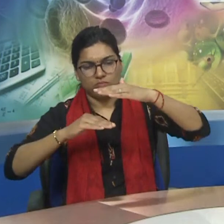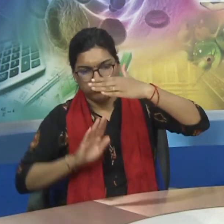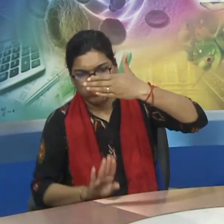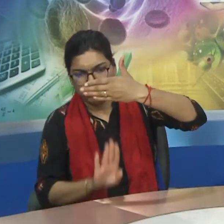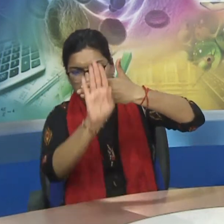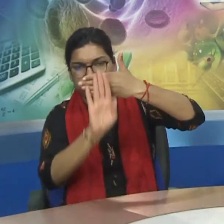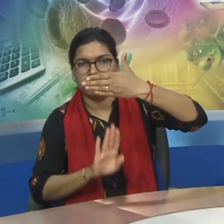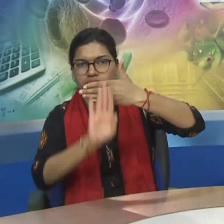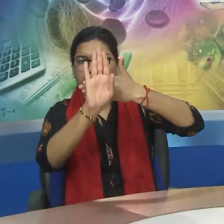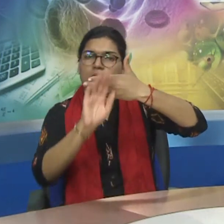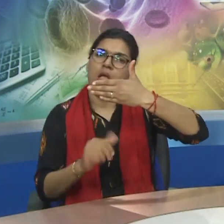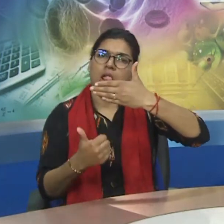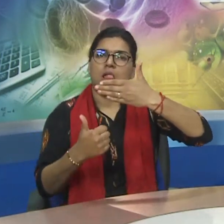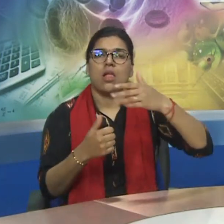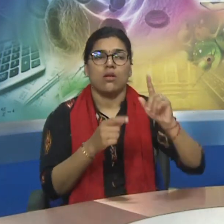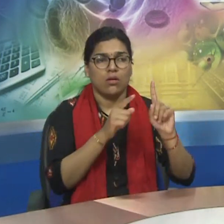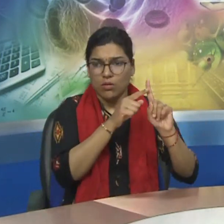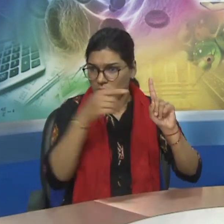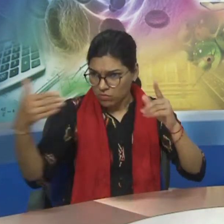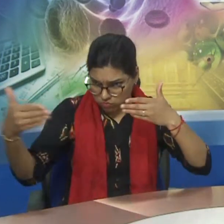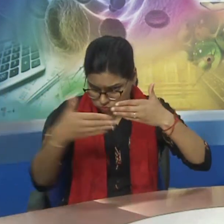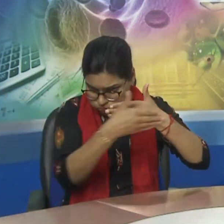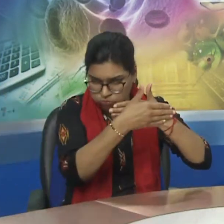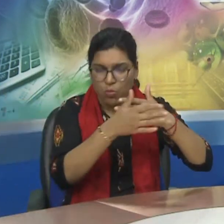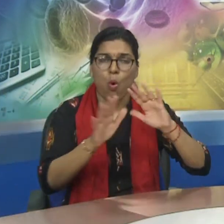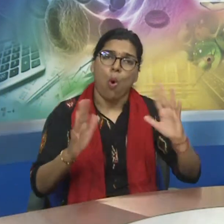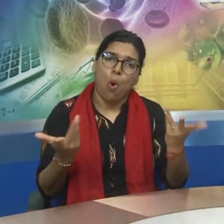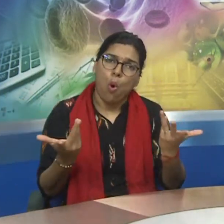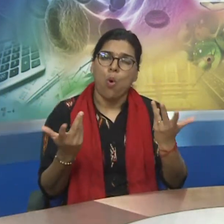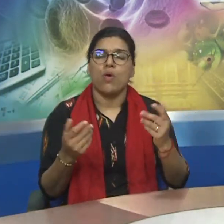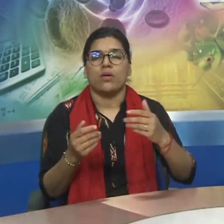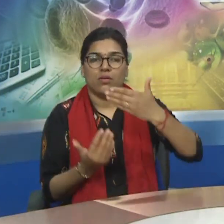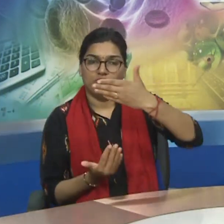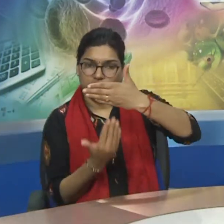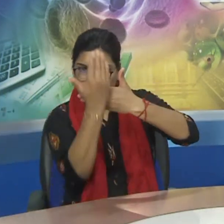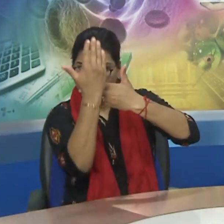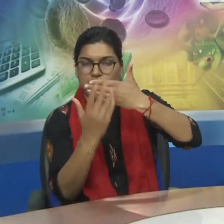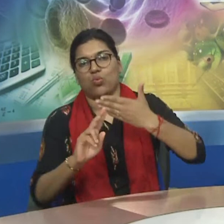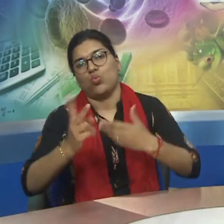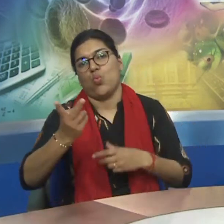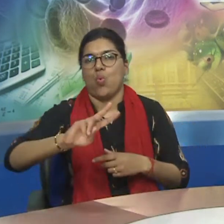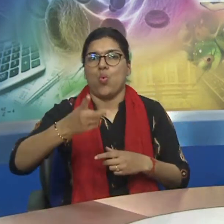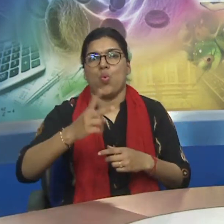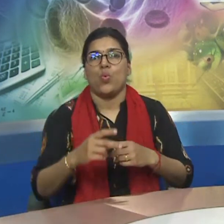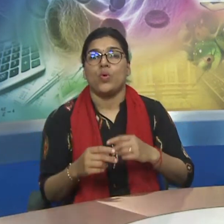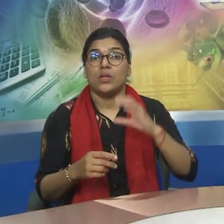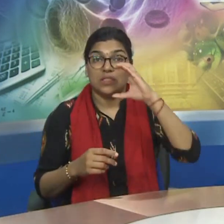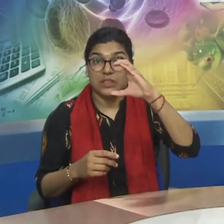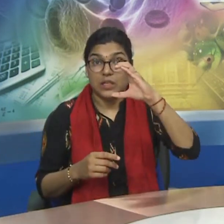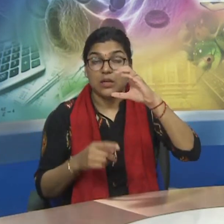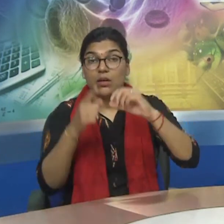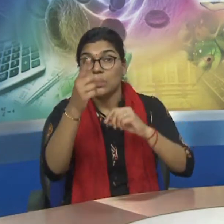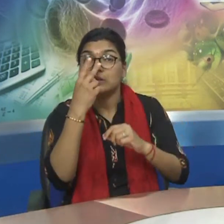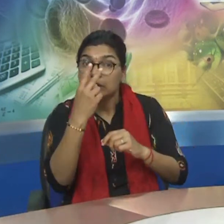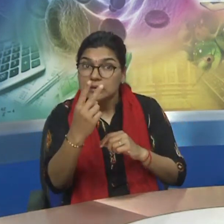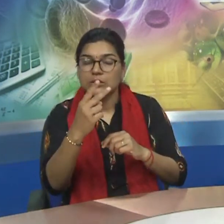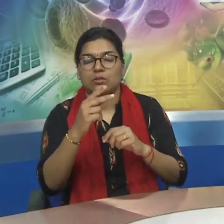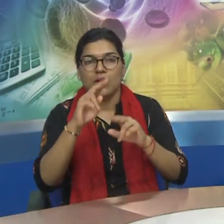So there is also another way that you can also hide the rows and the columns. So both way it is done. For